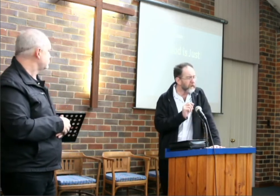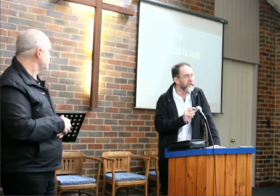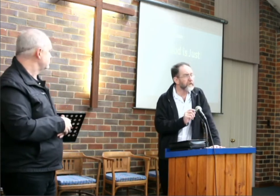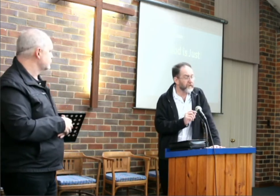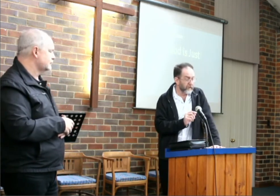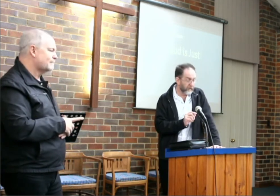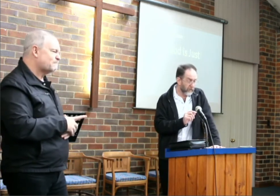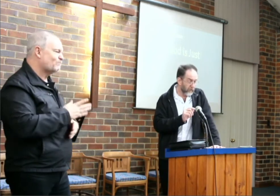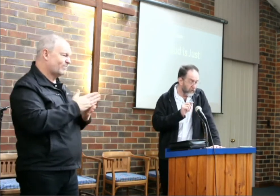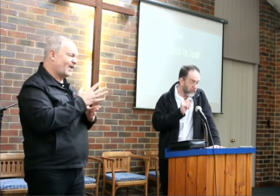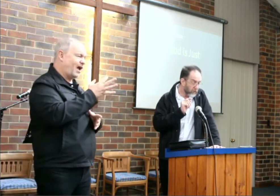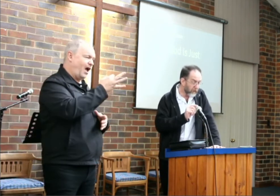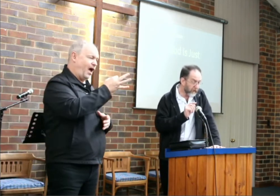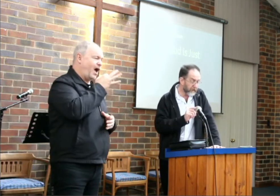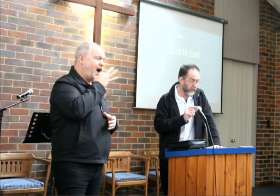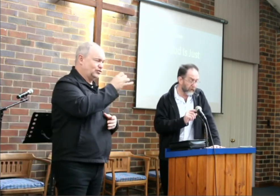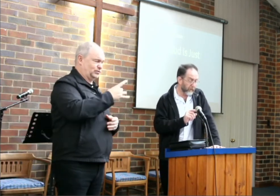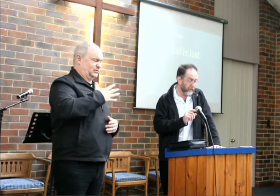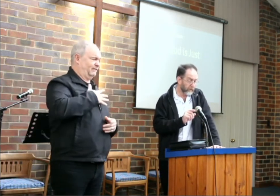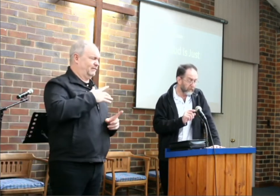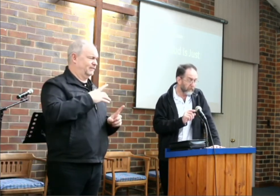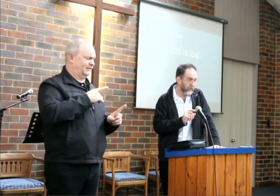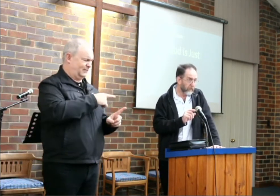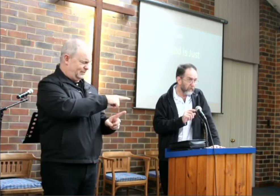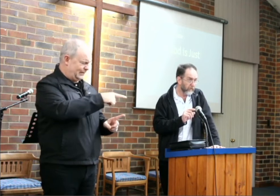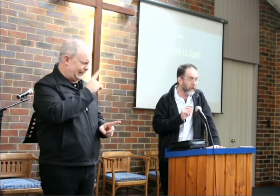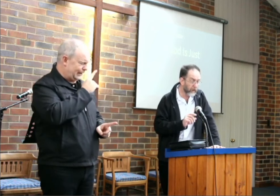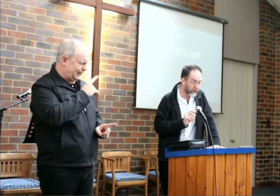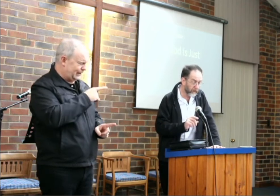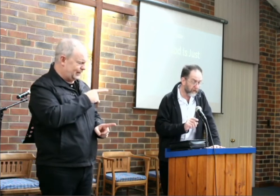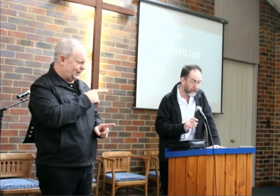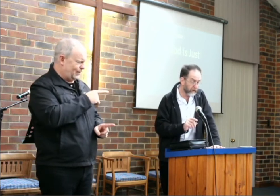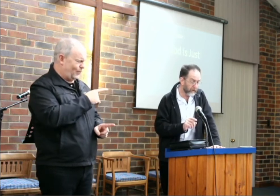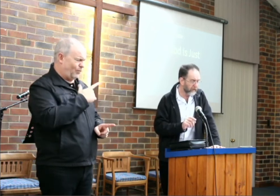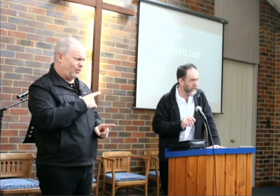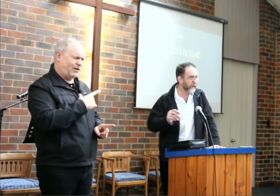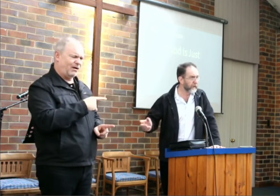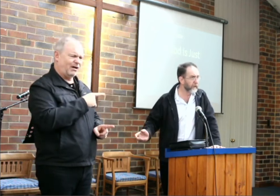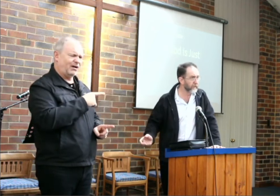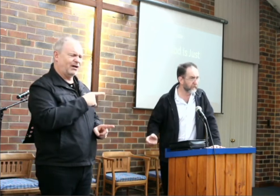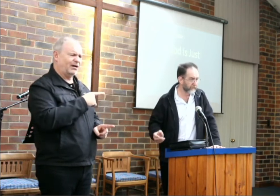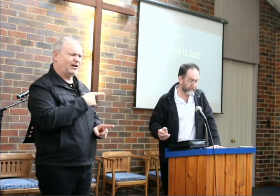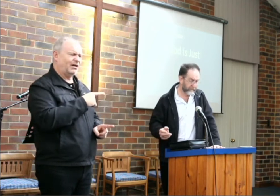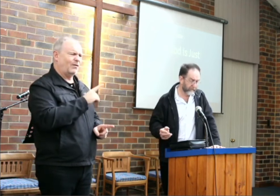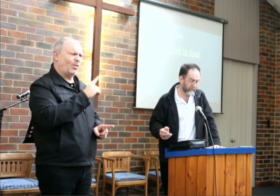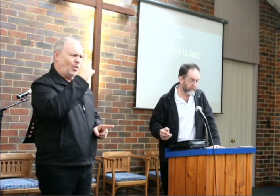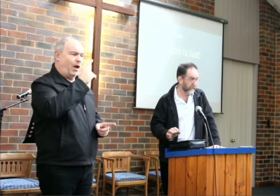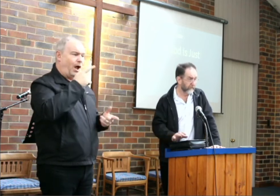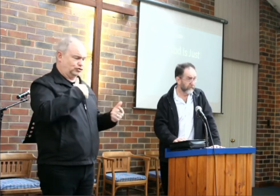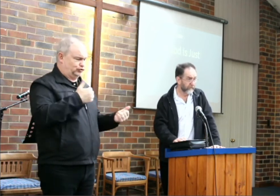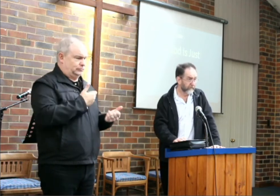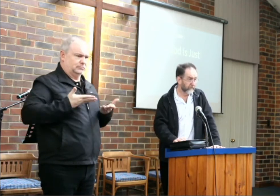You got to ask yourself, who are these people relying on to get them into heaven?